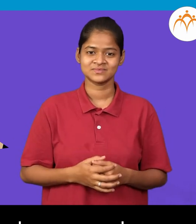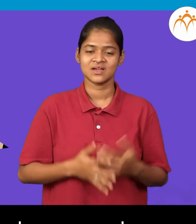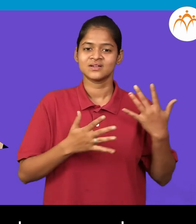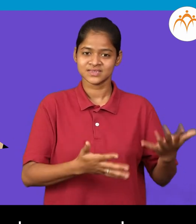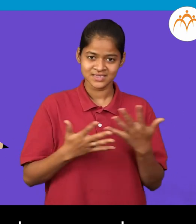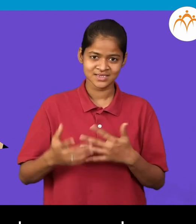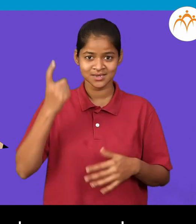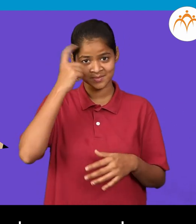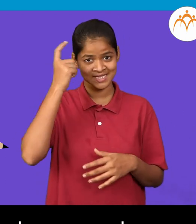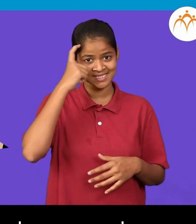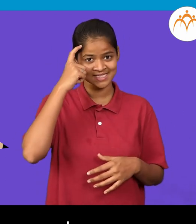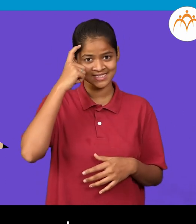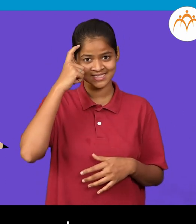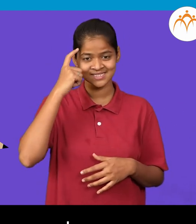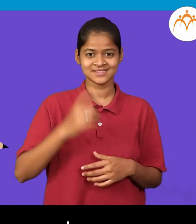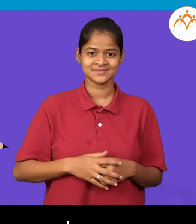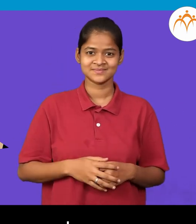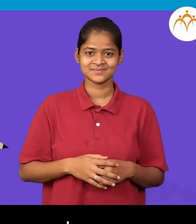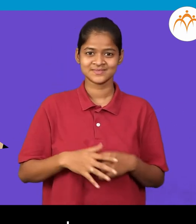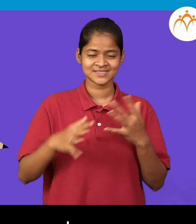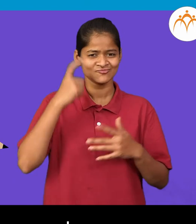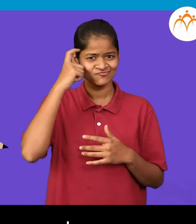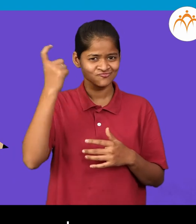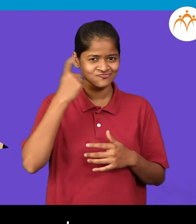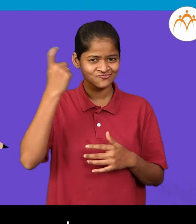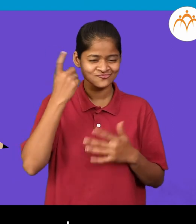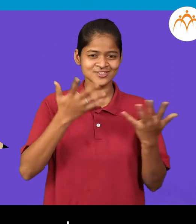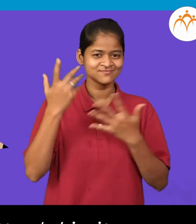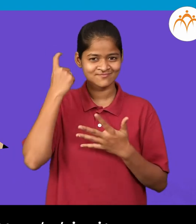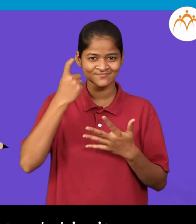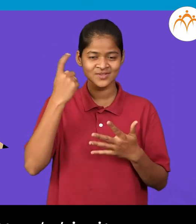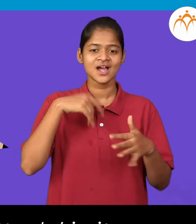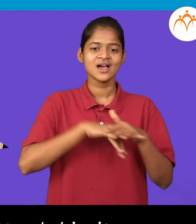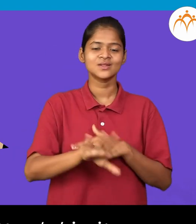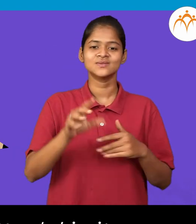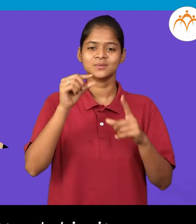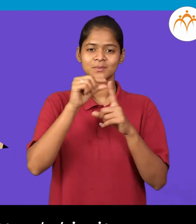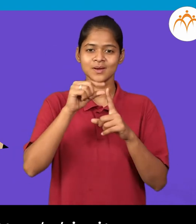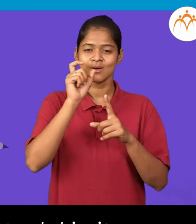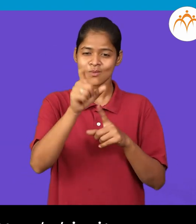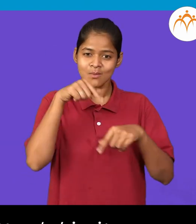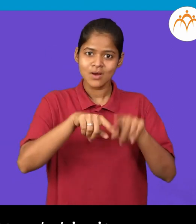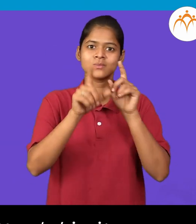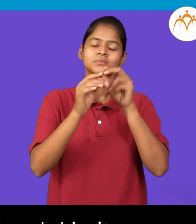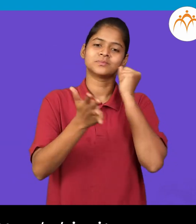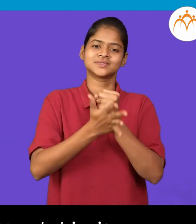word game. Think of things around you that have the letter P in it.